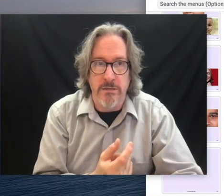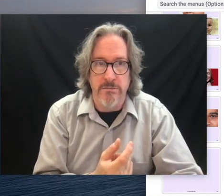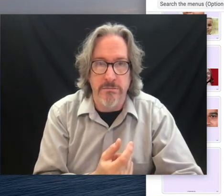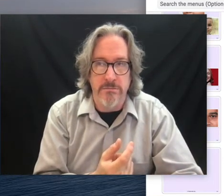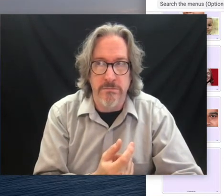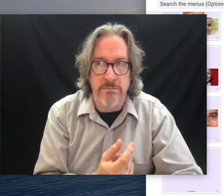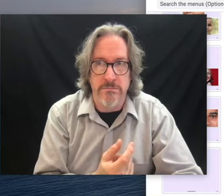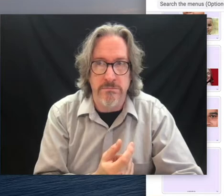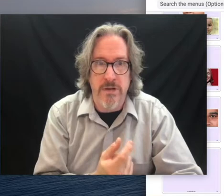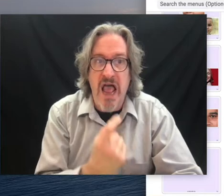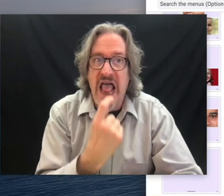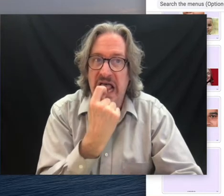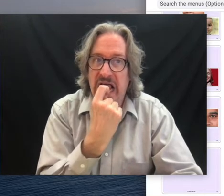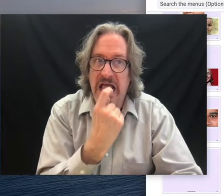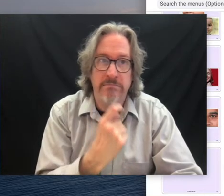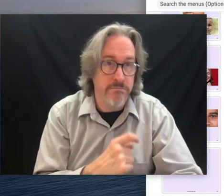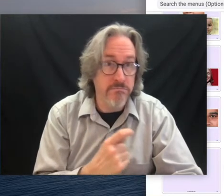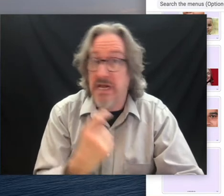uh,